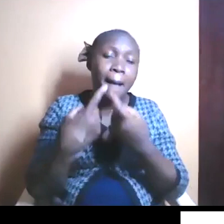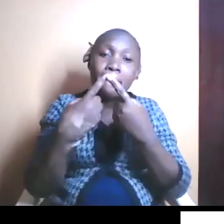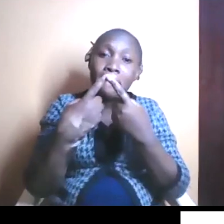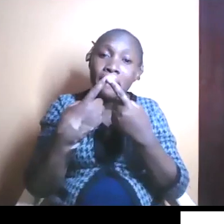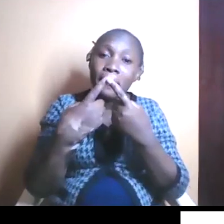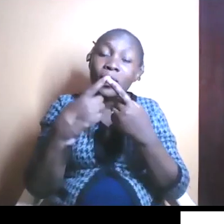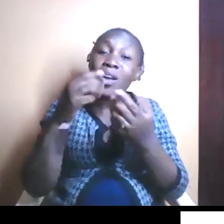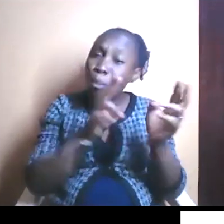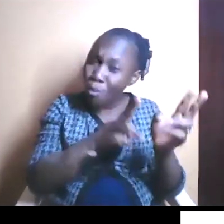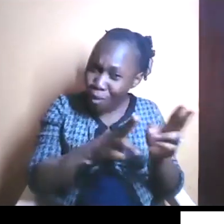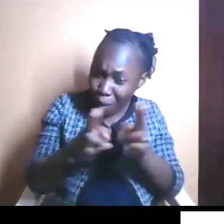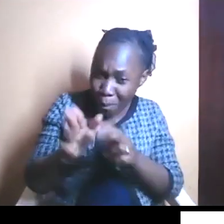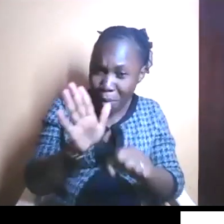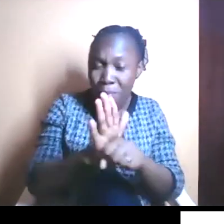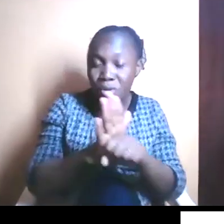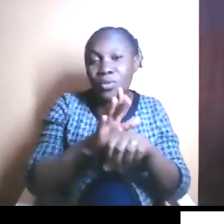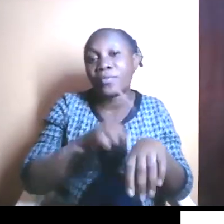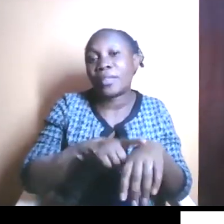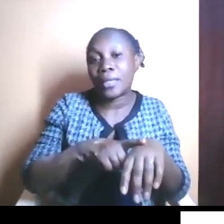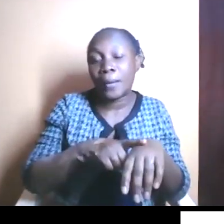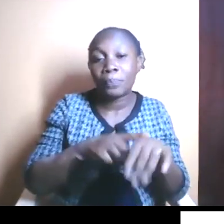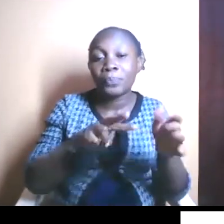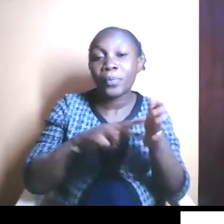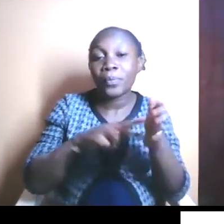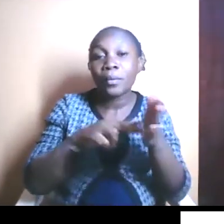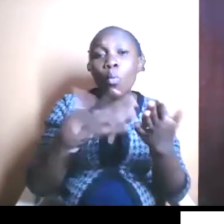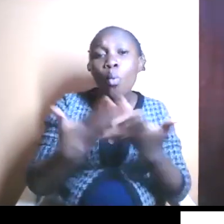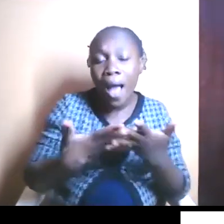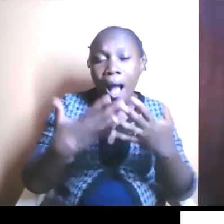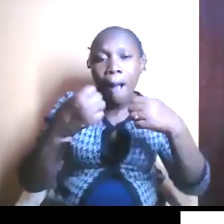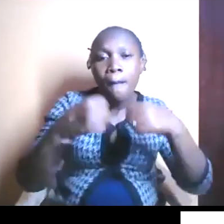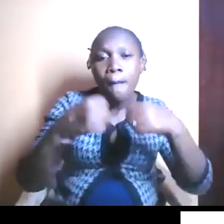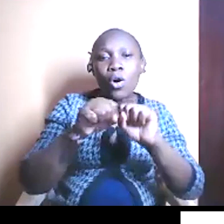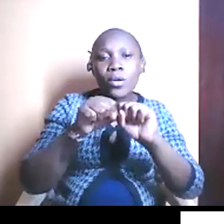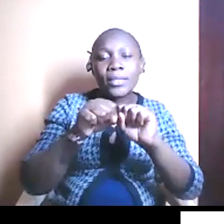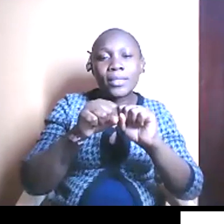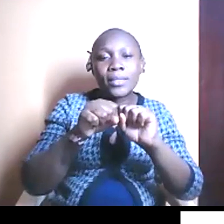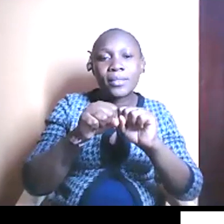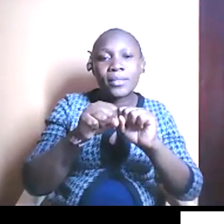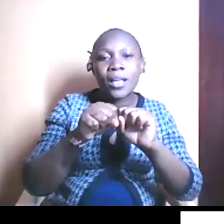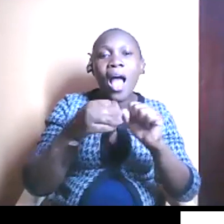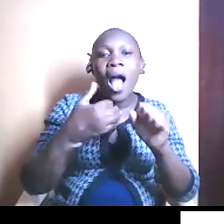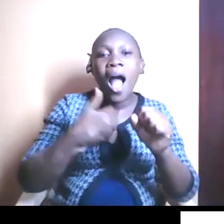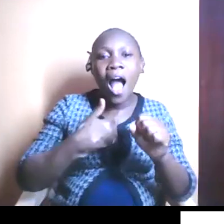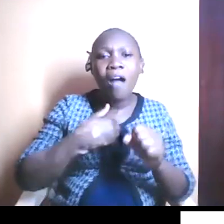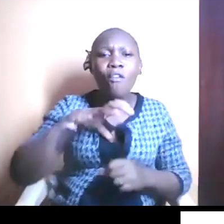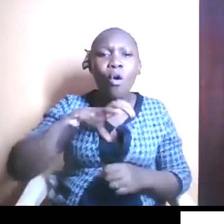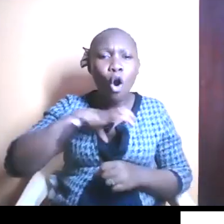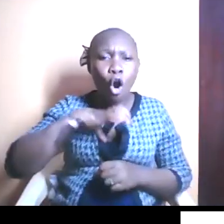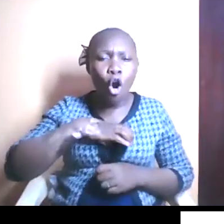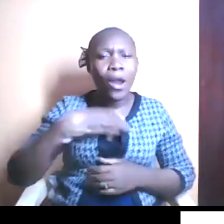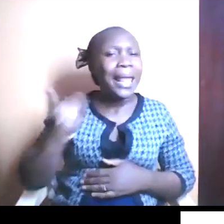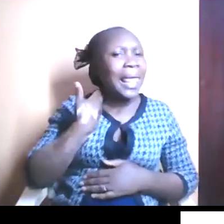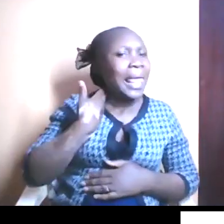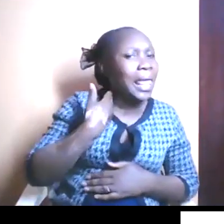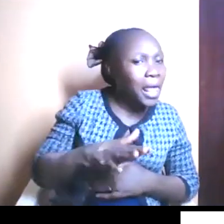think. So in this case, the boss is projecting their own sense of hate or jealousy towards